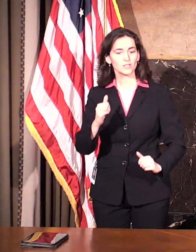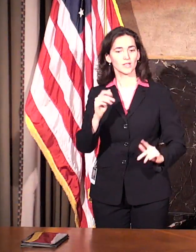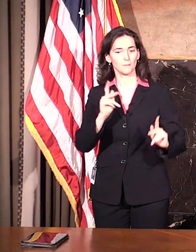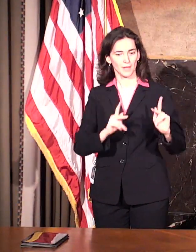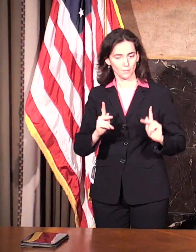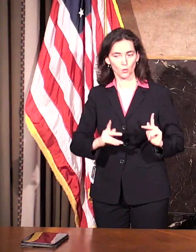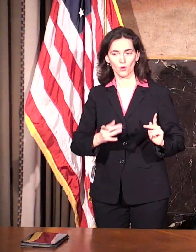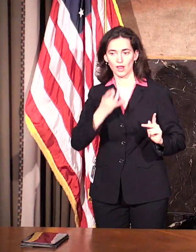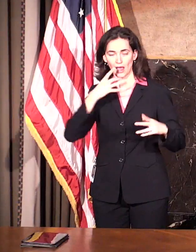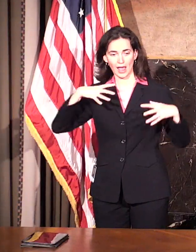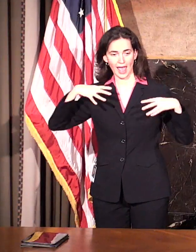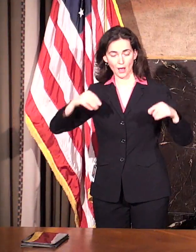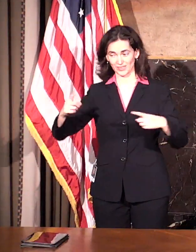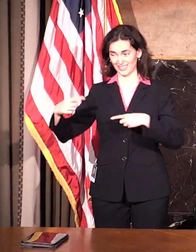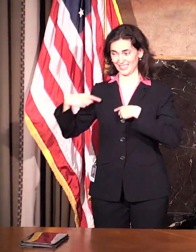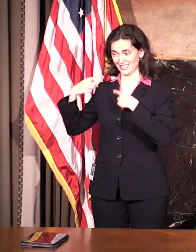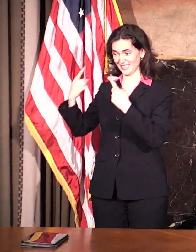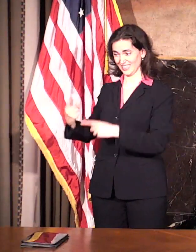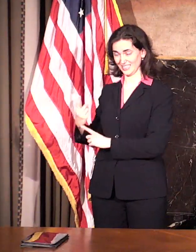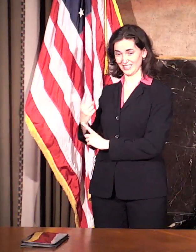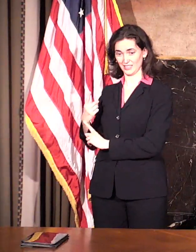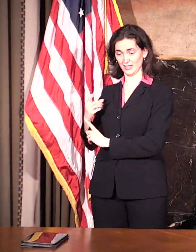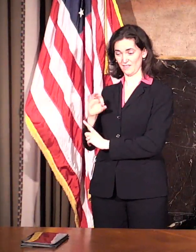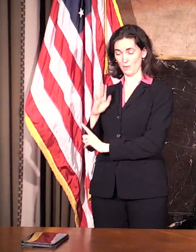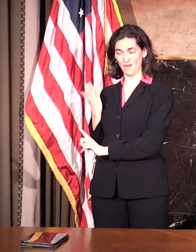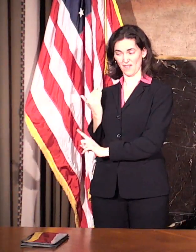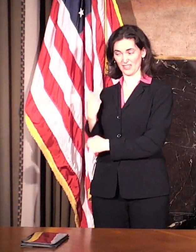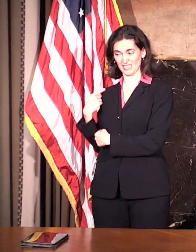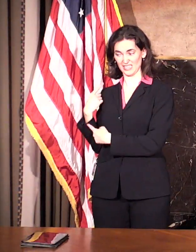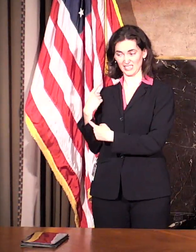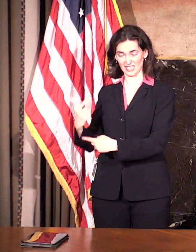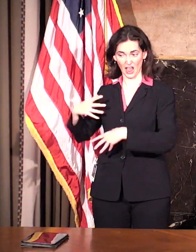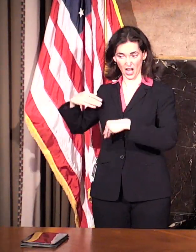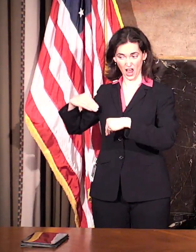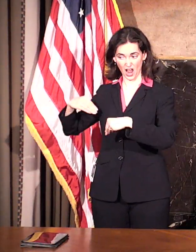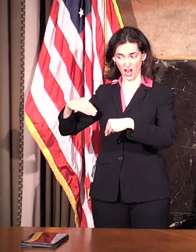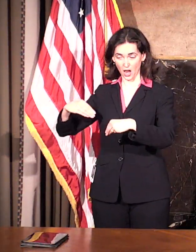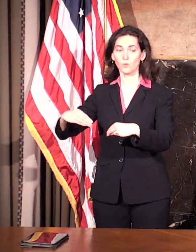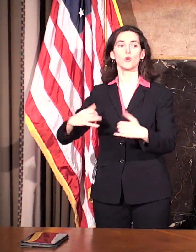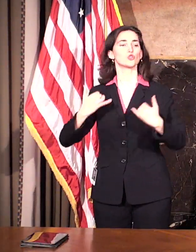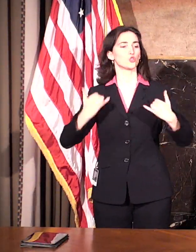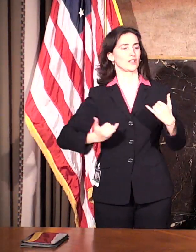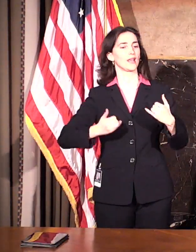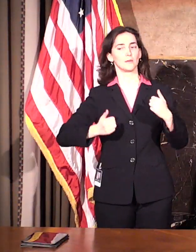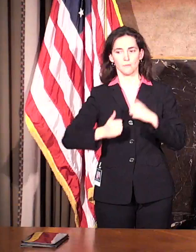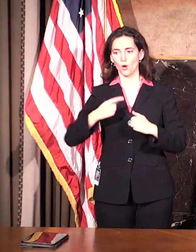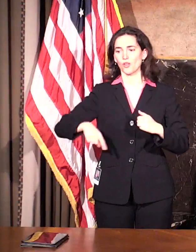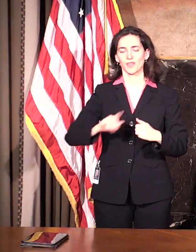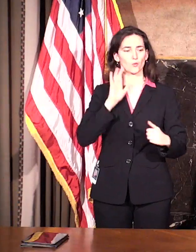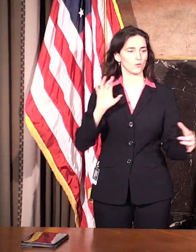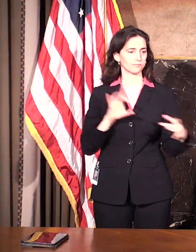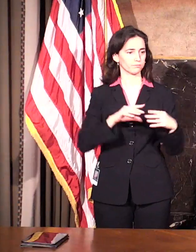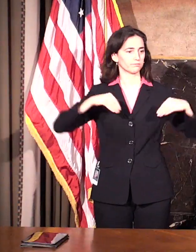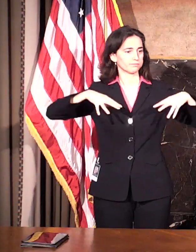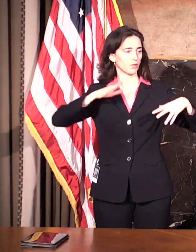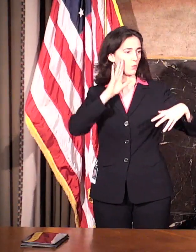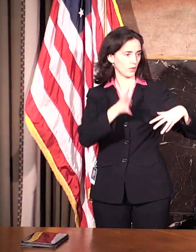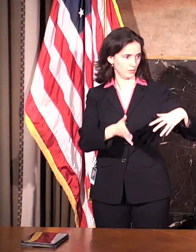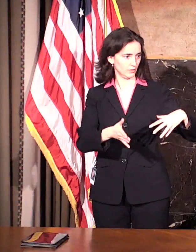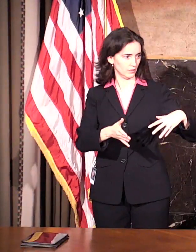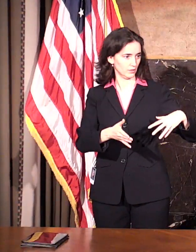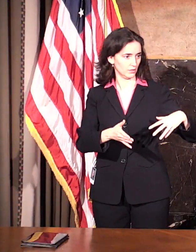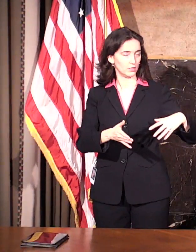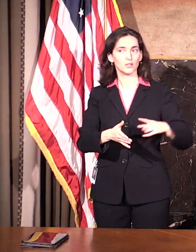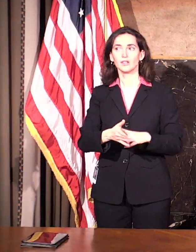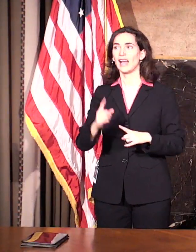suffered outages since the 15th, those outages will be restored before the end of the day today. And I think some of those estimates were as late as